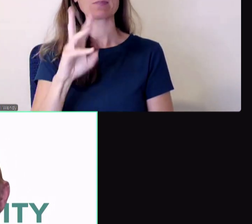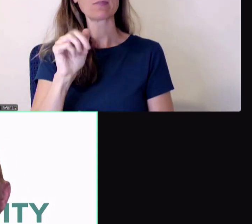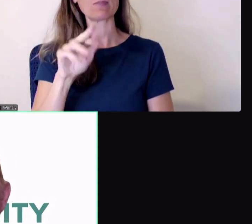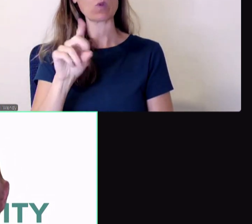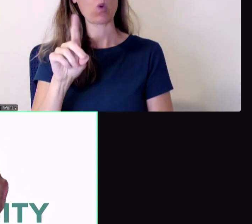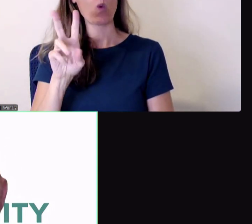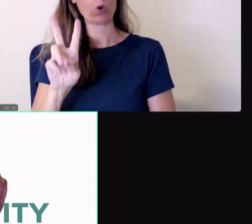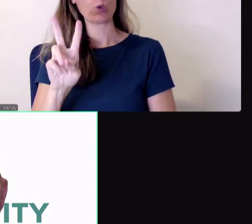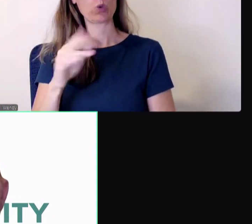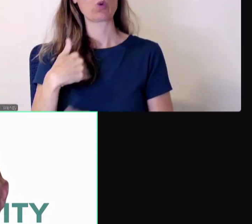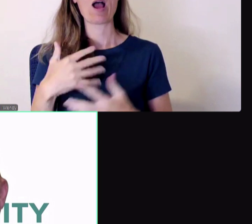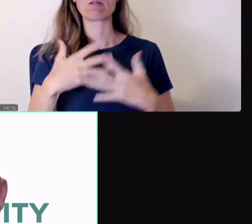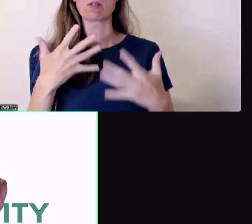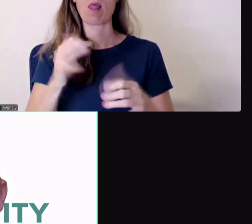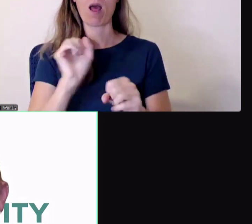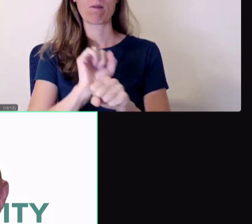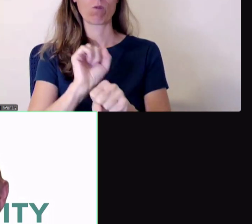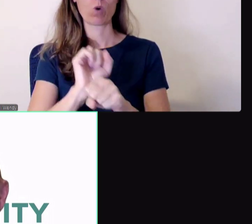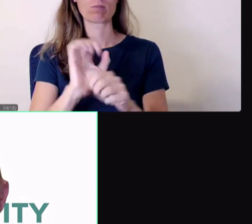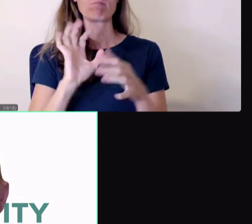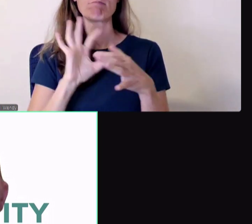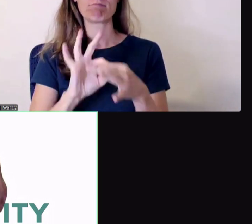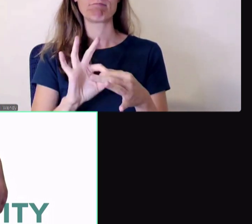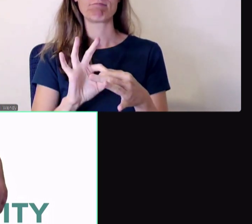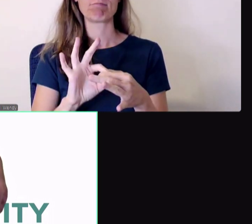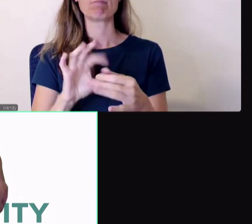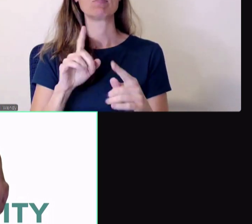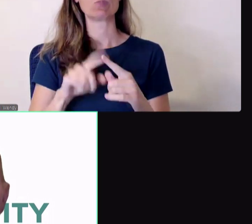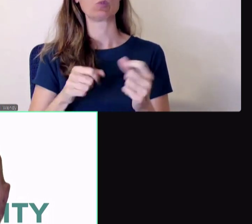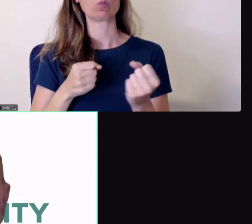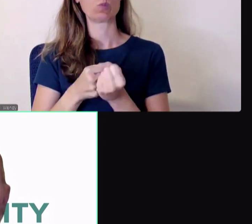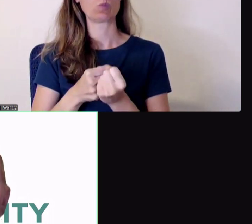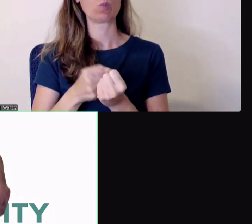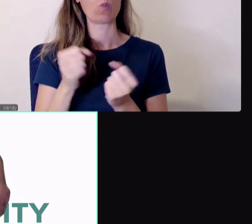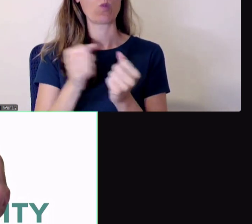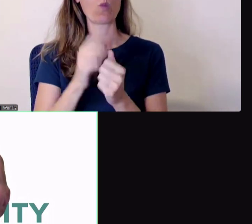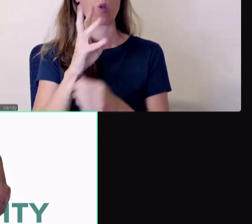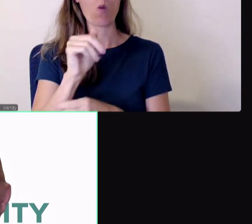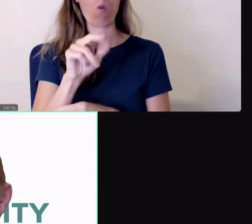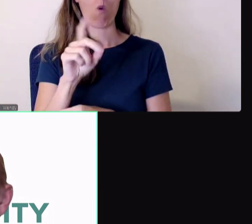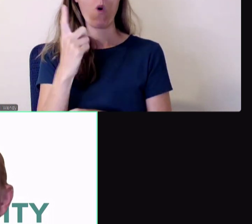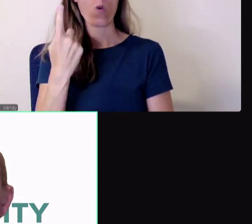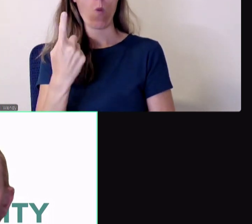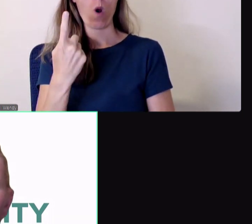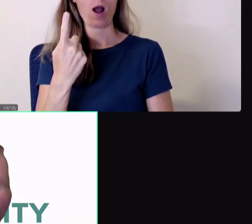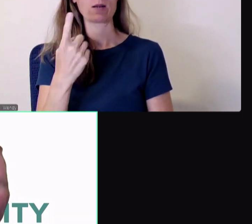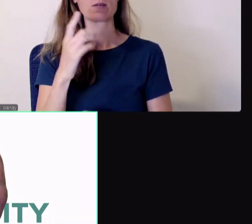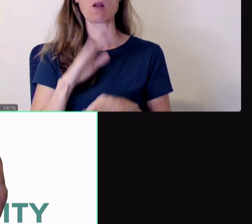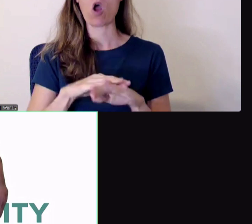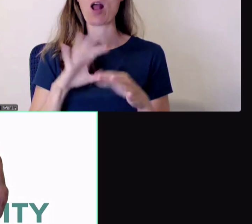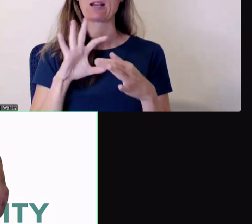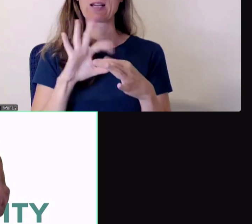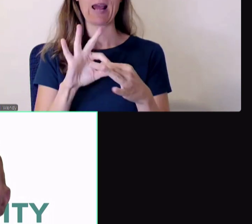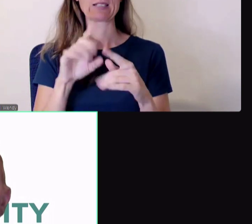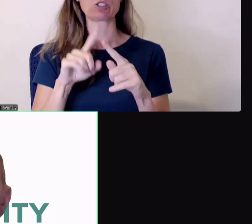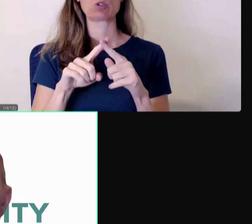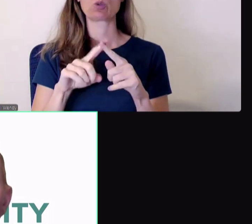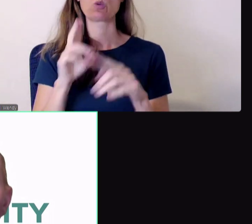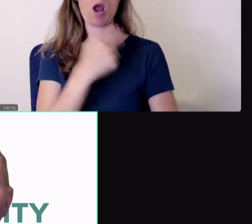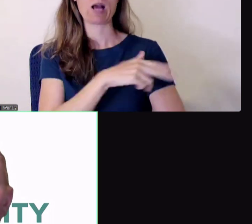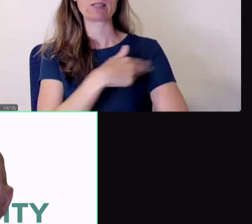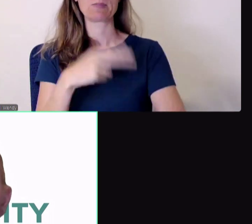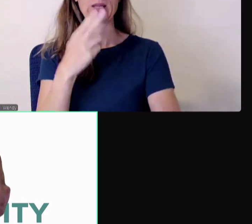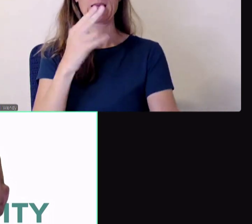lot of work to help Ward 1 with all of the connectivity to the Hospital Hill development, and